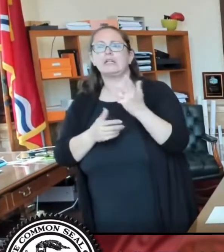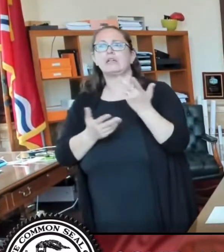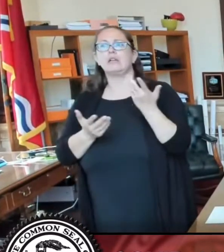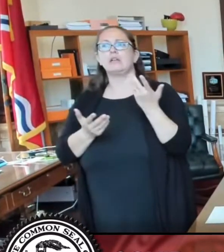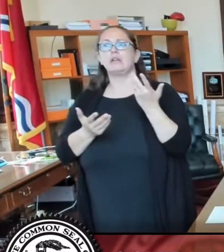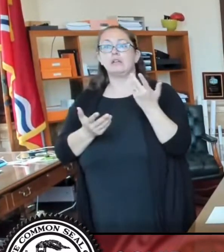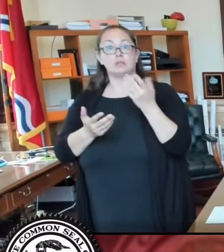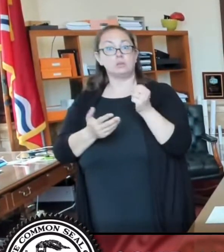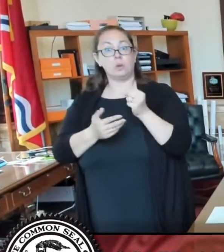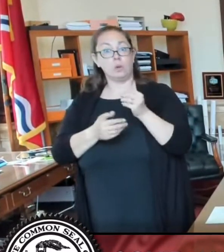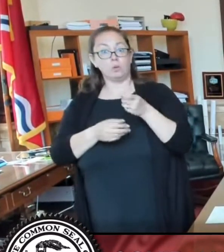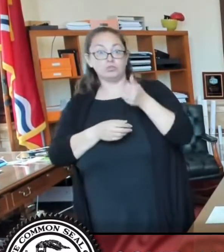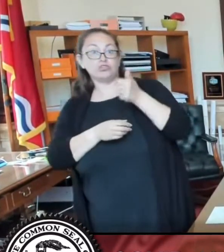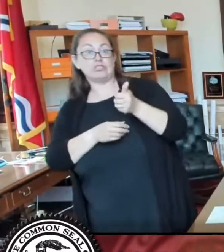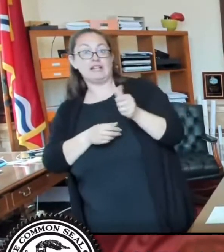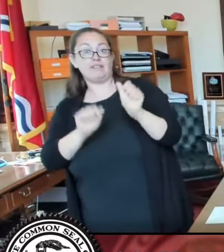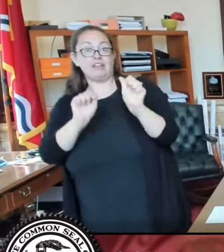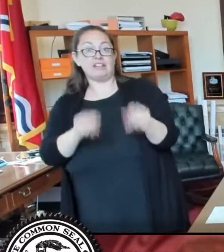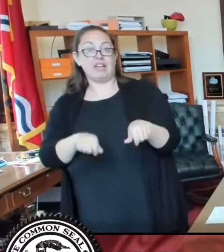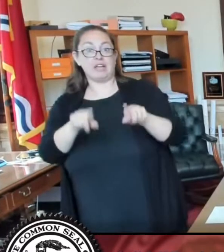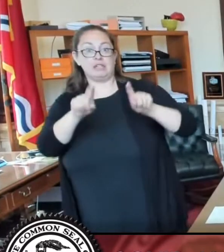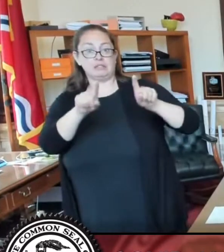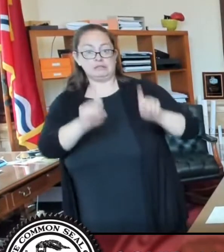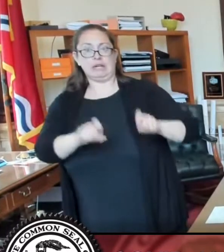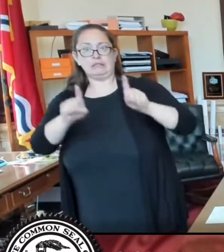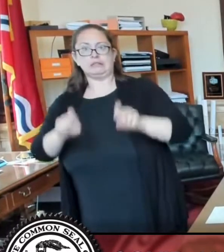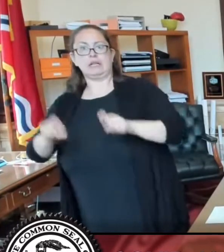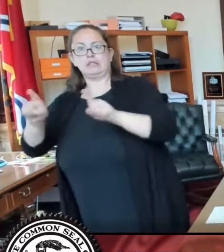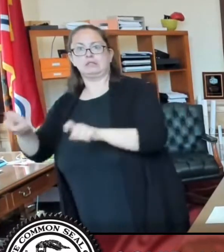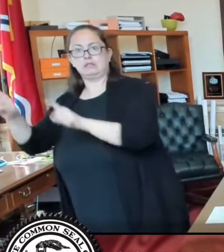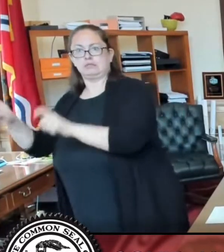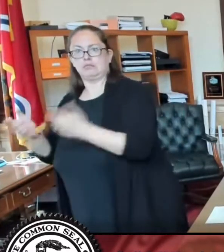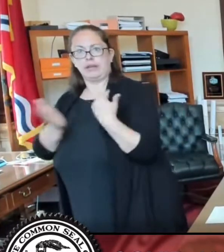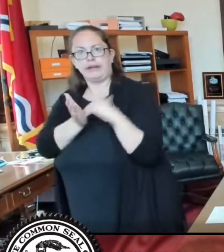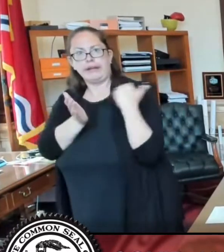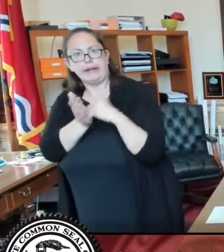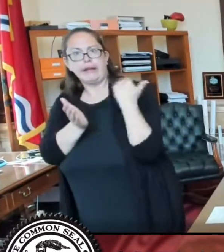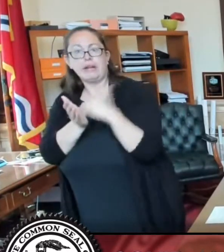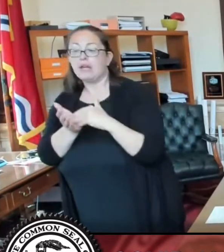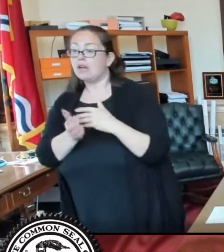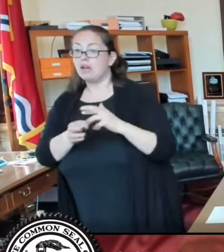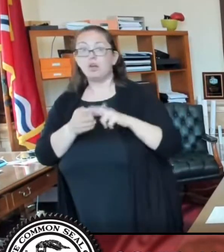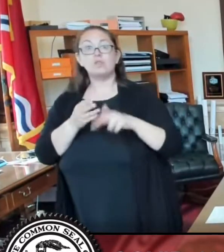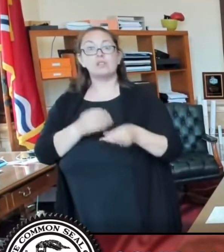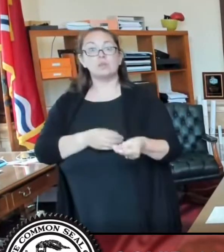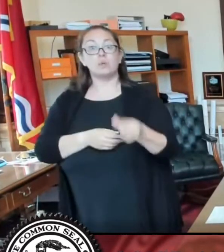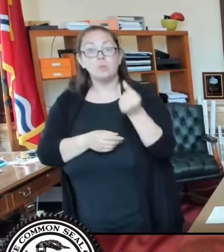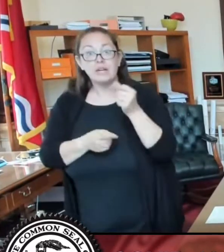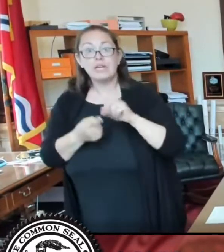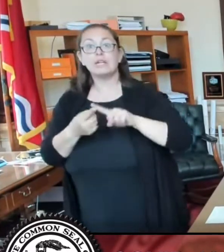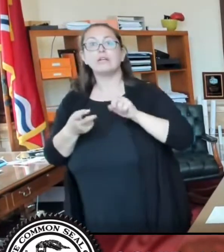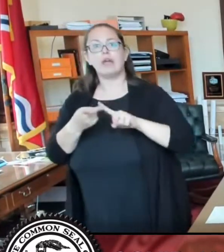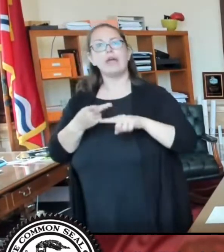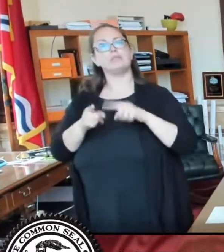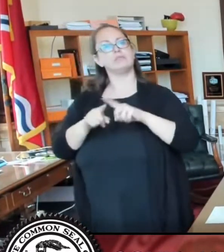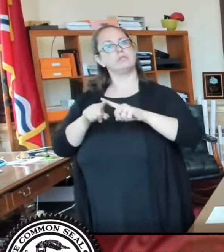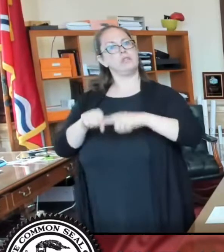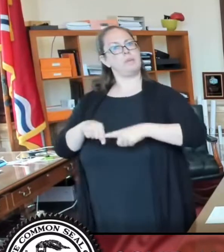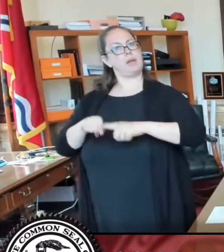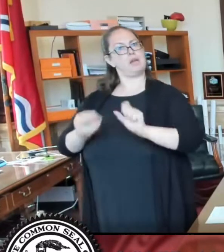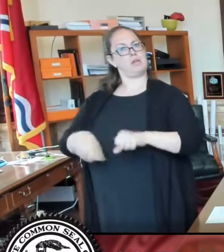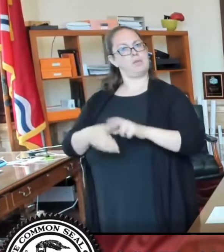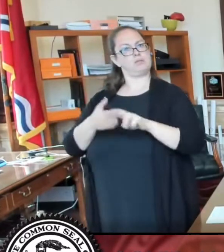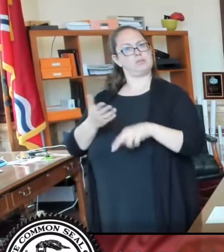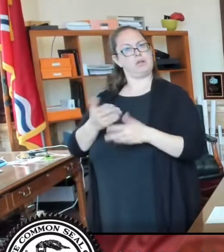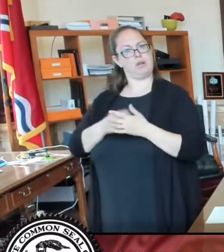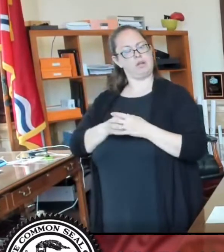yourself regularly and is quick, results are quick, and the results are reliable. And so